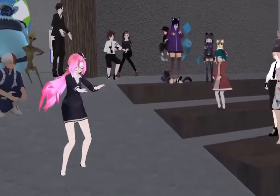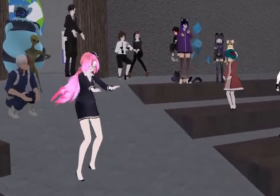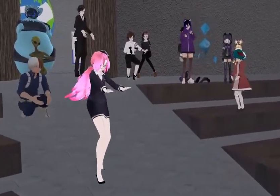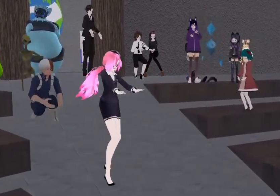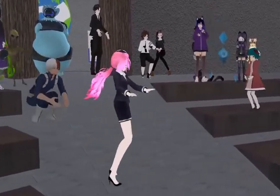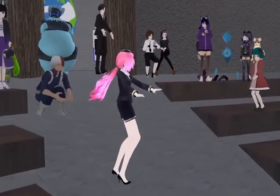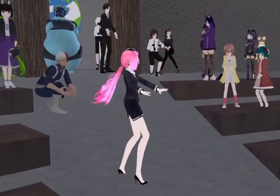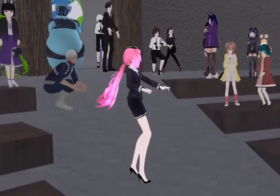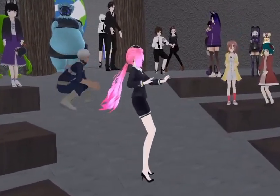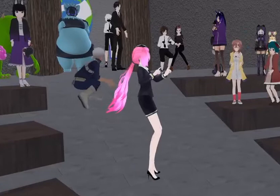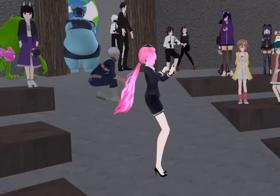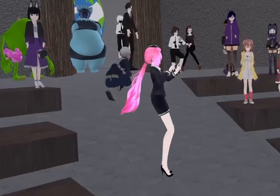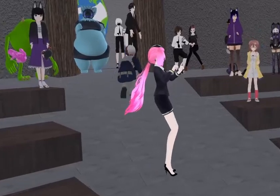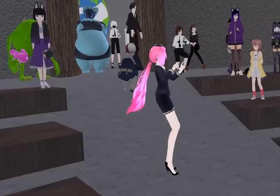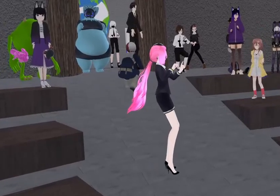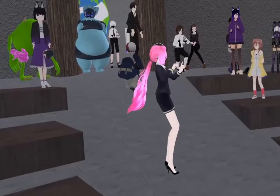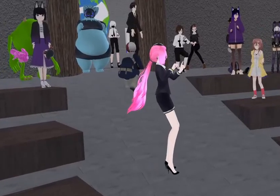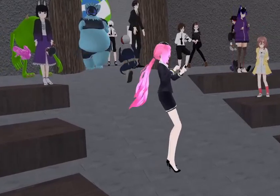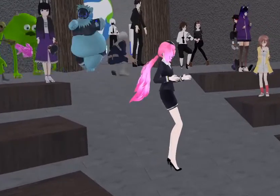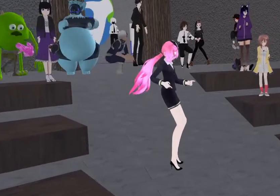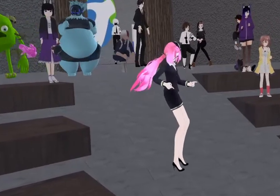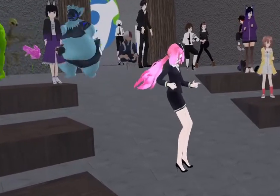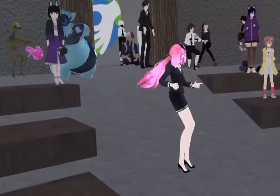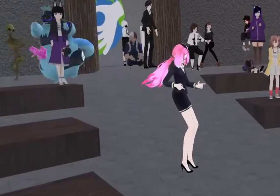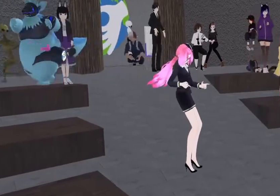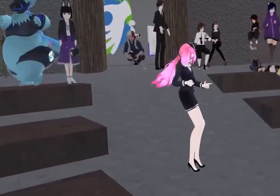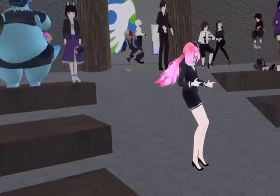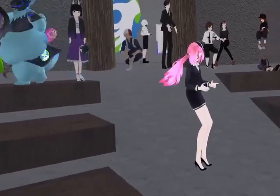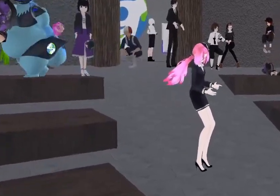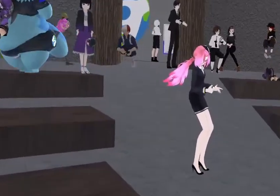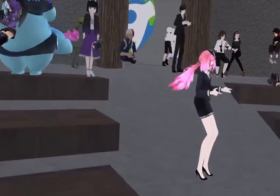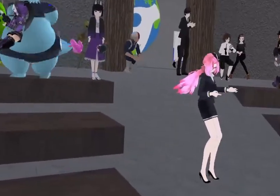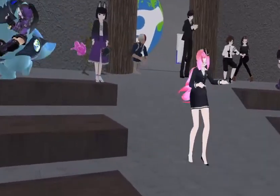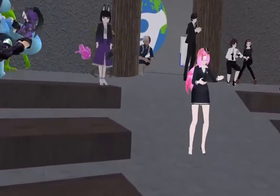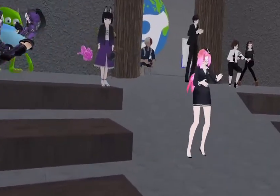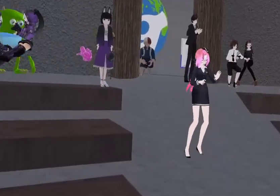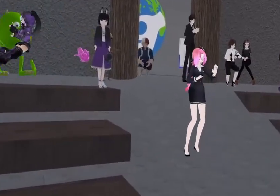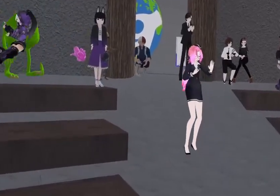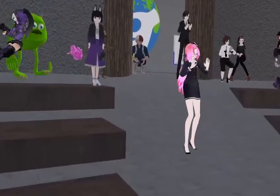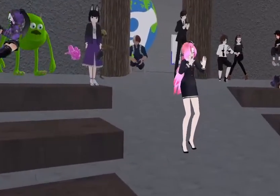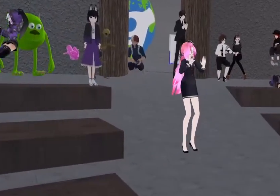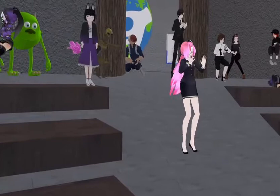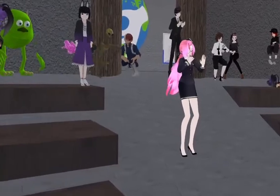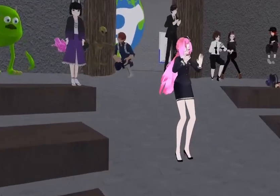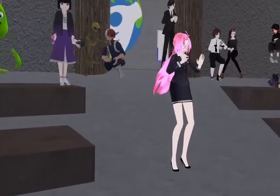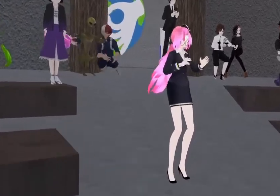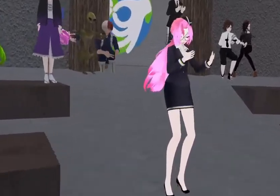kind of come over here. I'll take a picture with you guys if you want. You can either be in your normal avatar or the avatar that you used for the